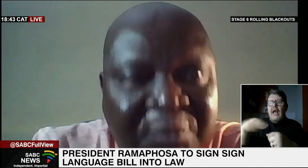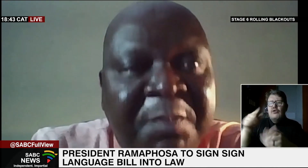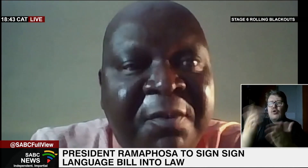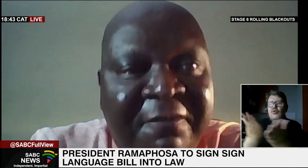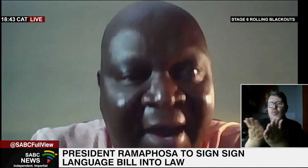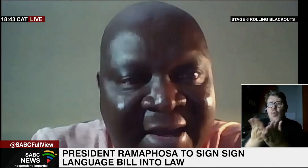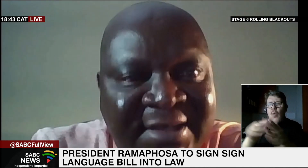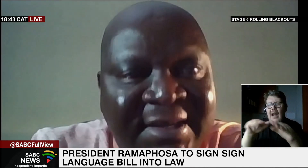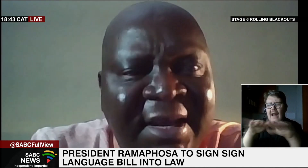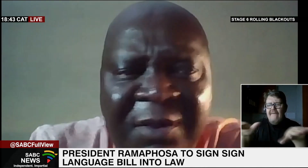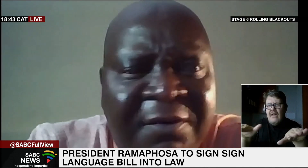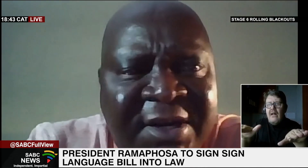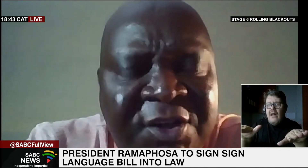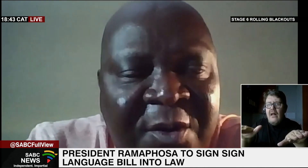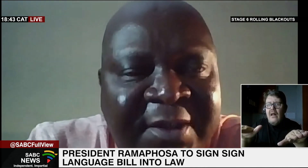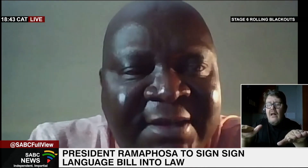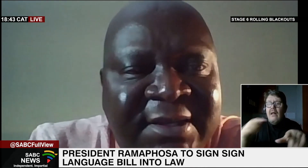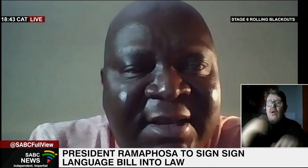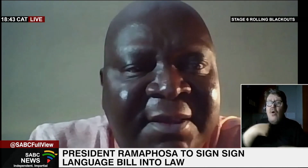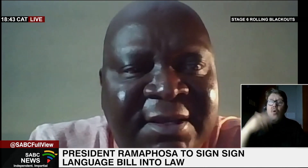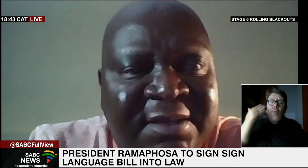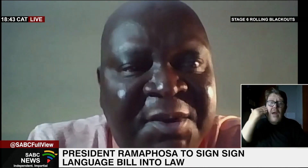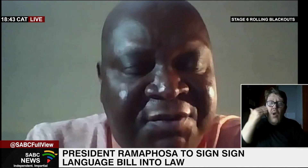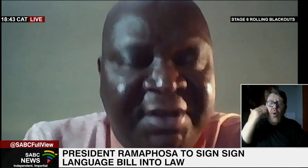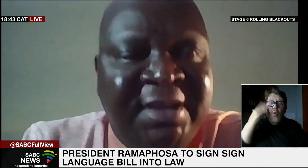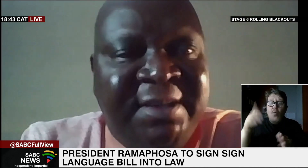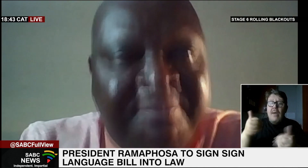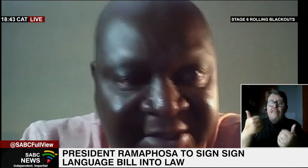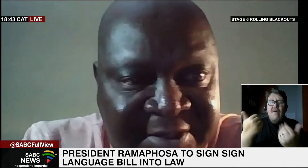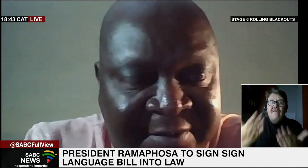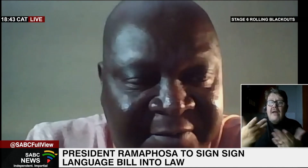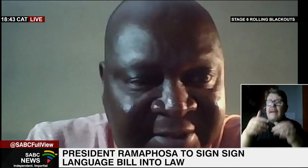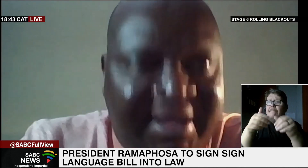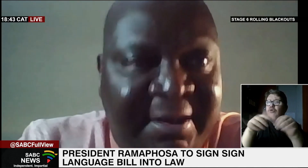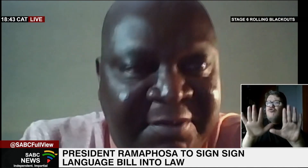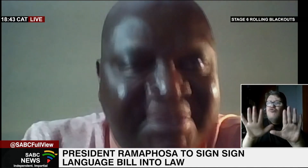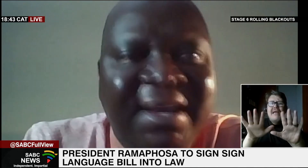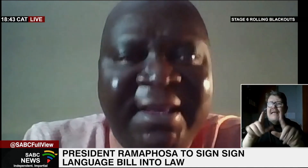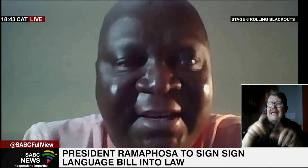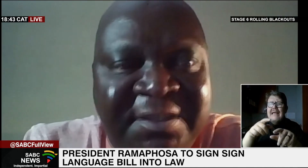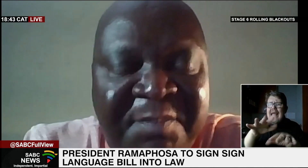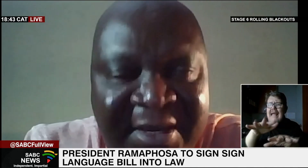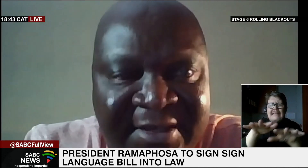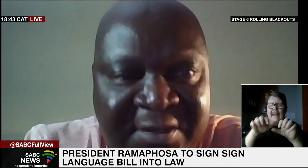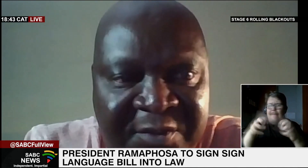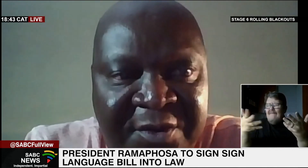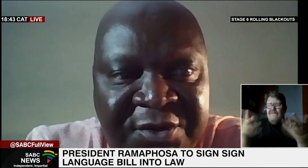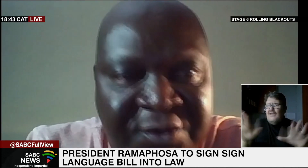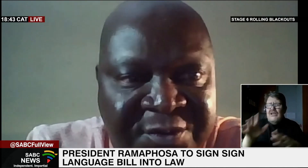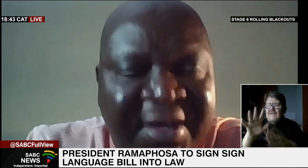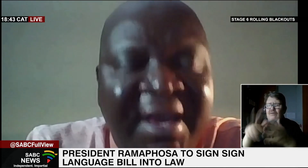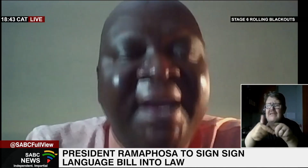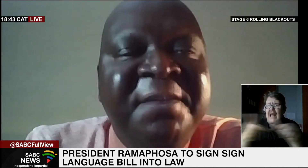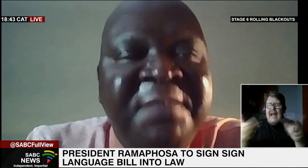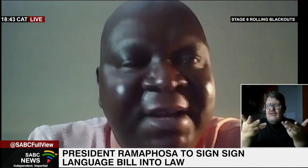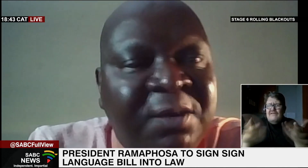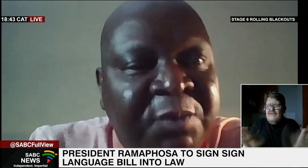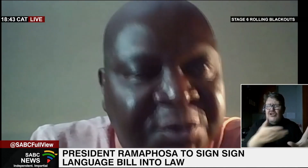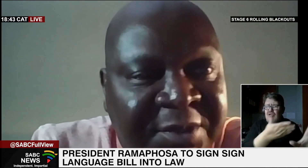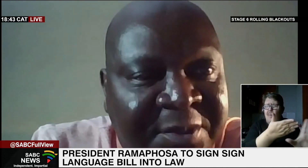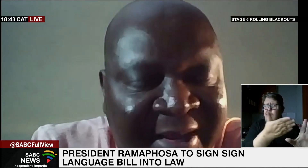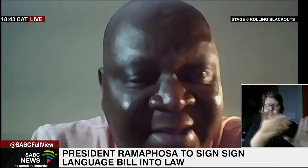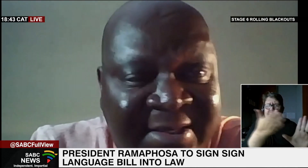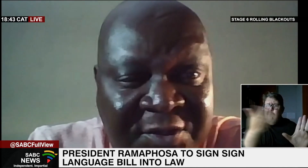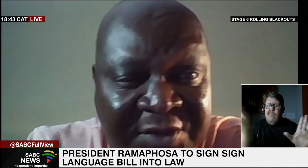Then we provide, we already know that there's a metric examination for the sign language. That is the basis that we can use. And immediately we do